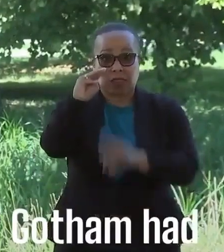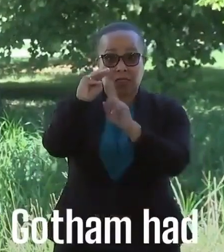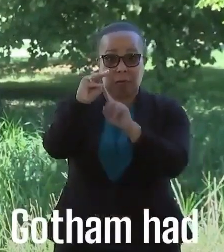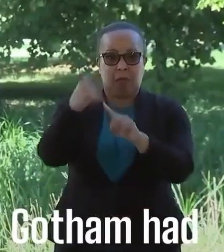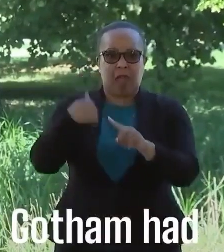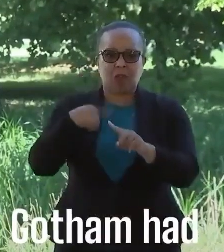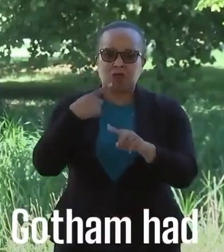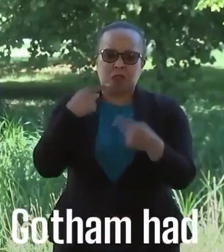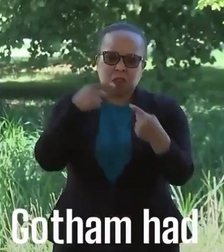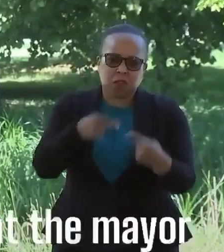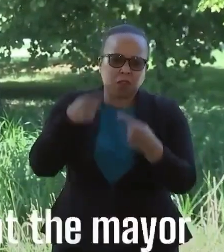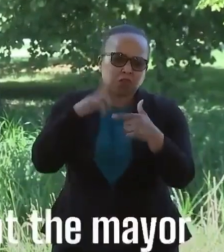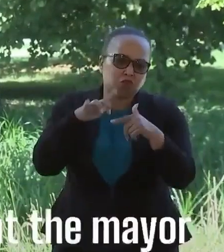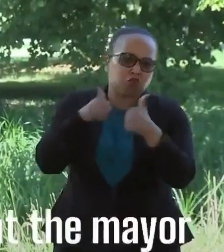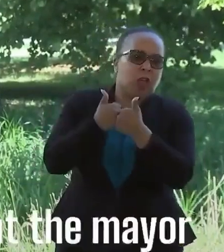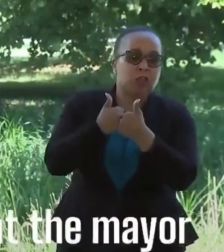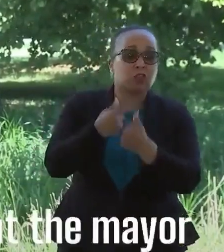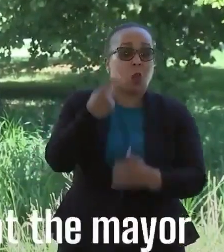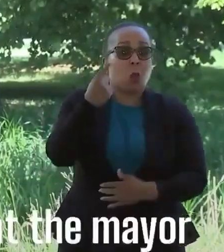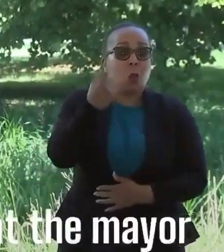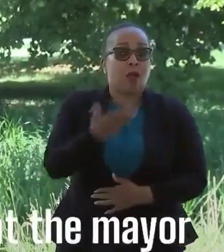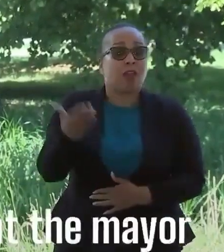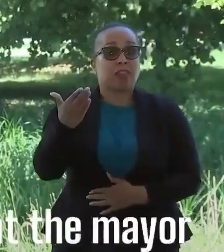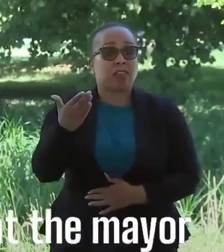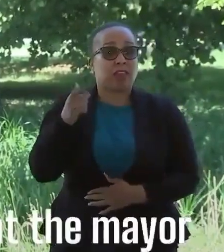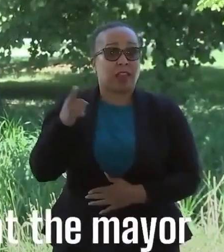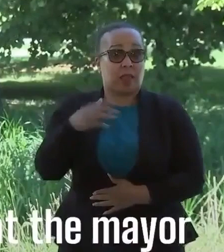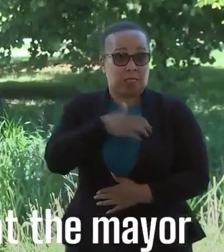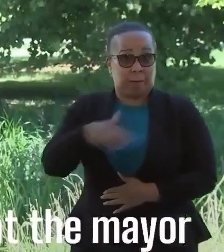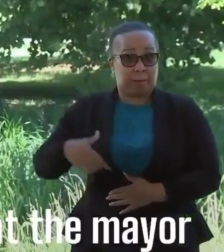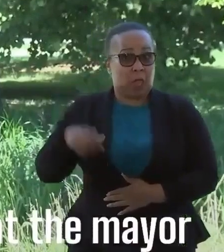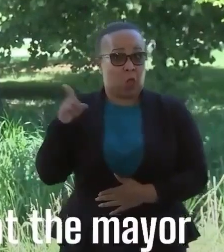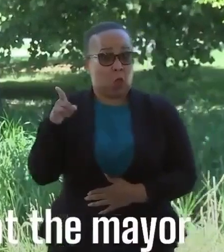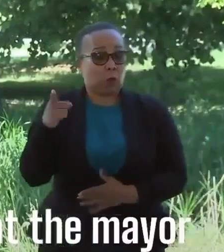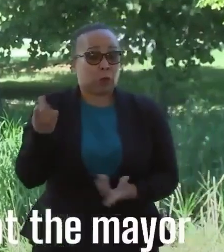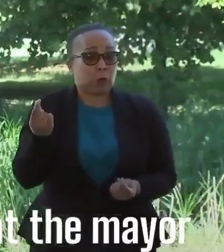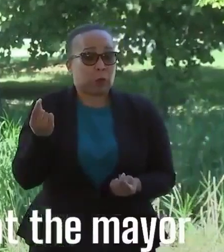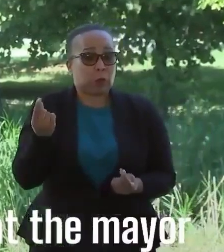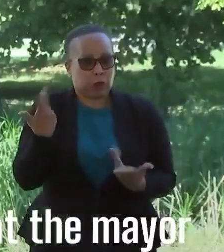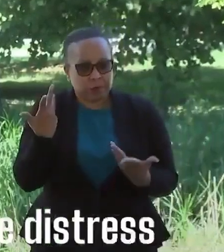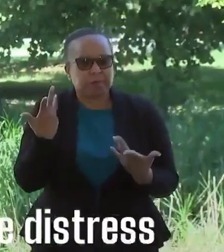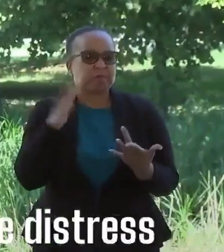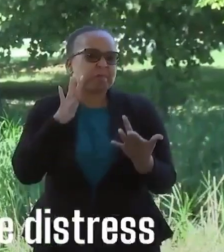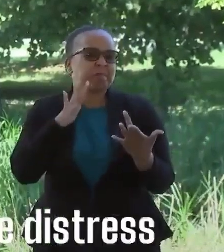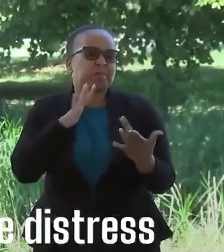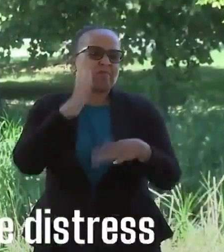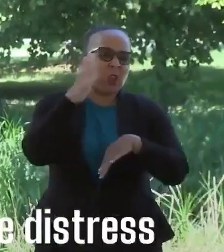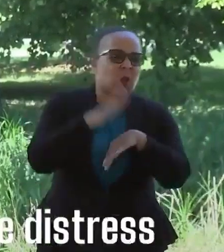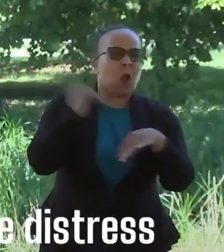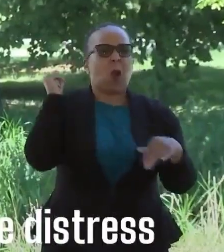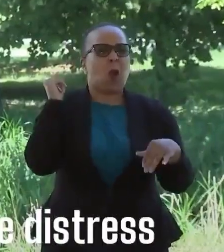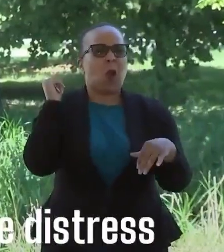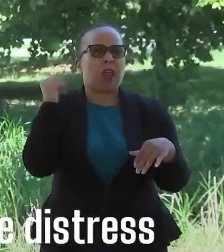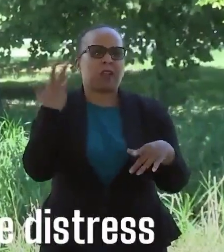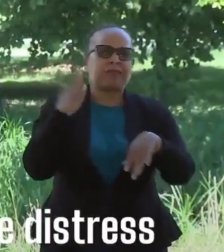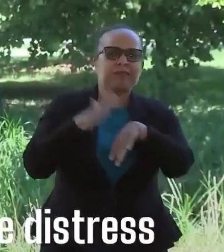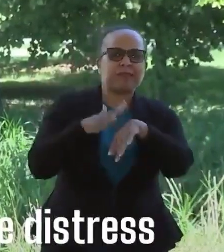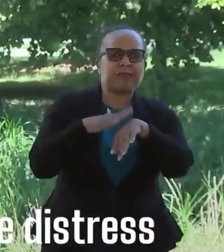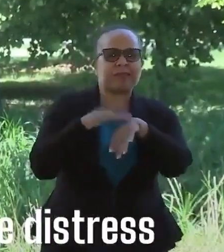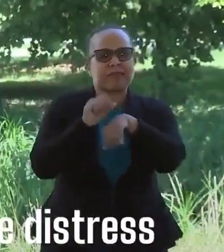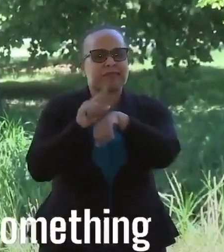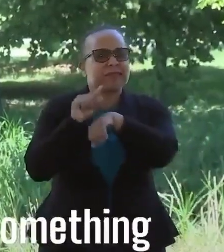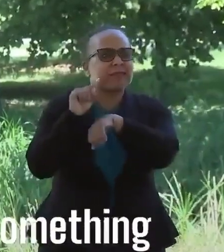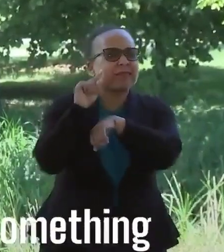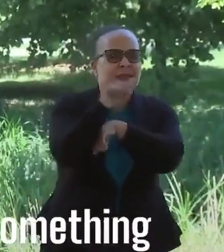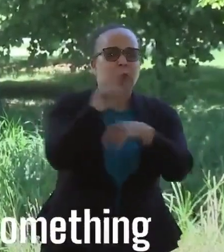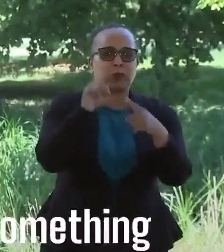real difficult challenge, one of the things that the mayor there did is he called out and he sent out the distress signal to